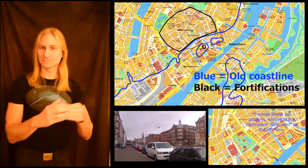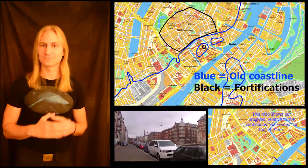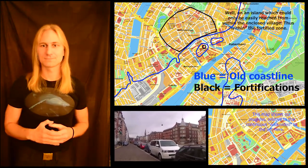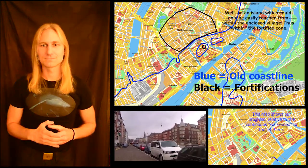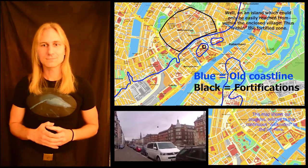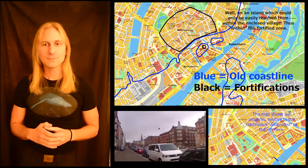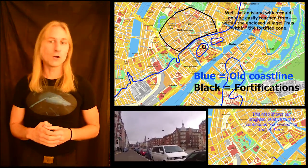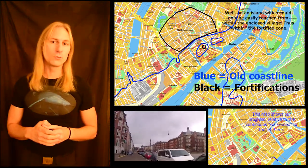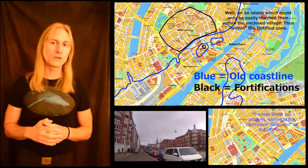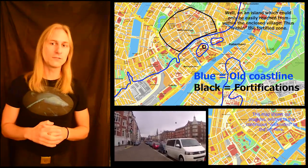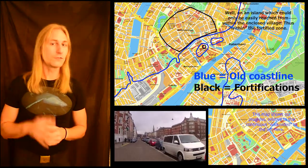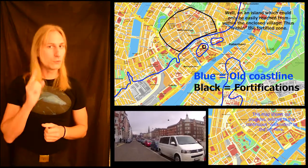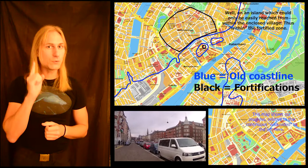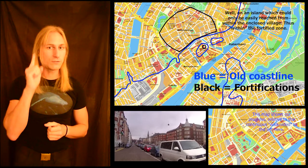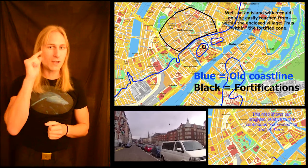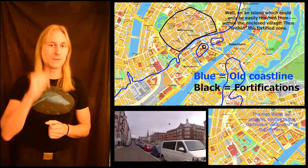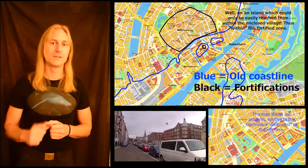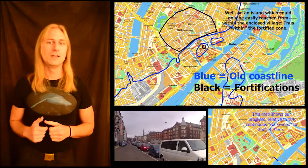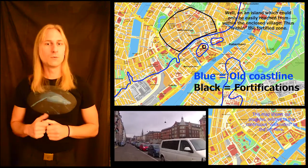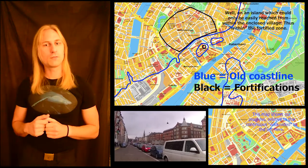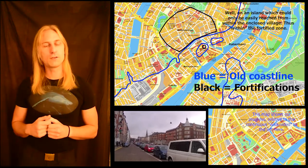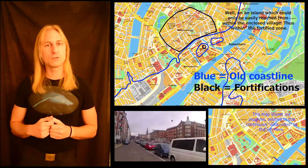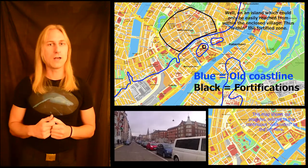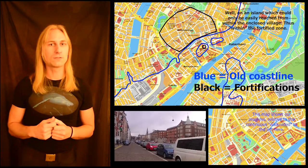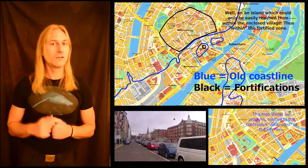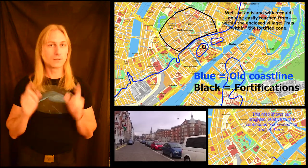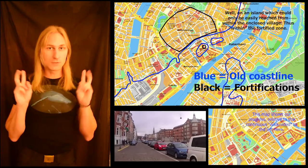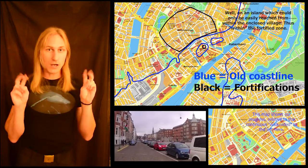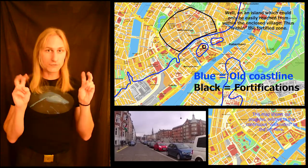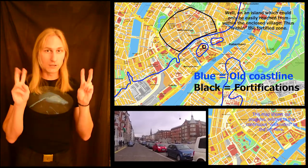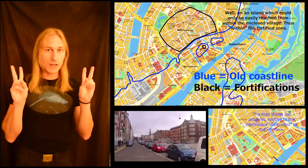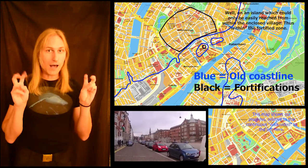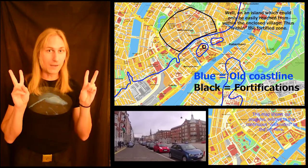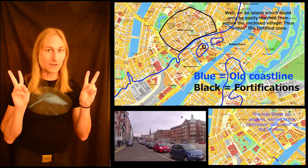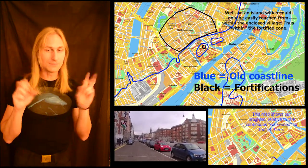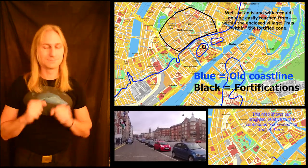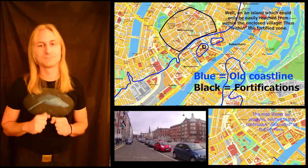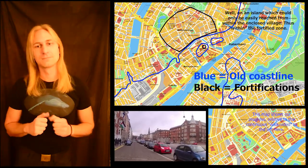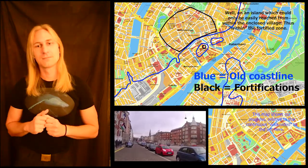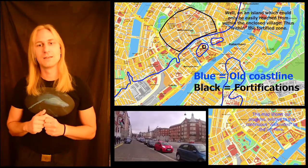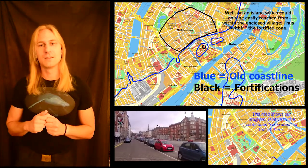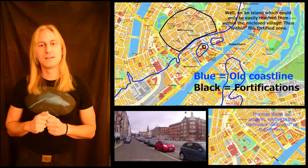within, on what is to this day referred to as Castle Isle.